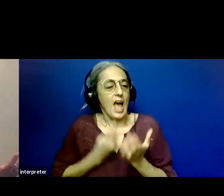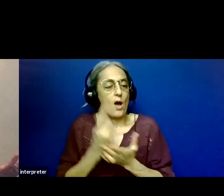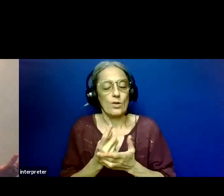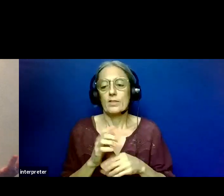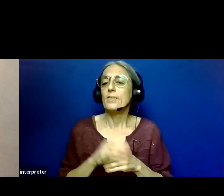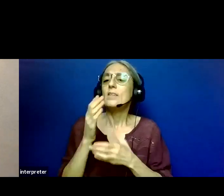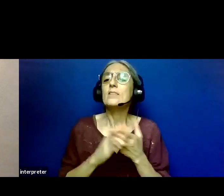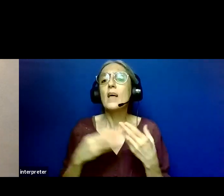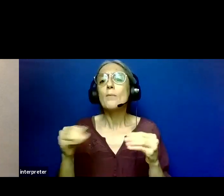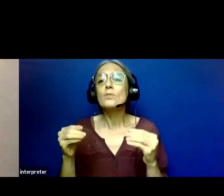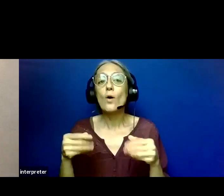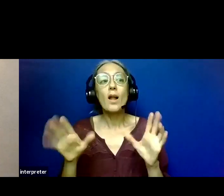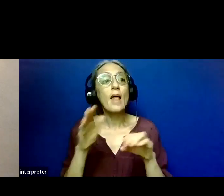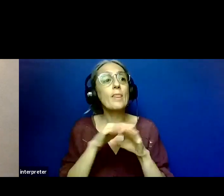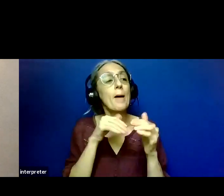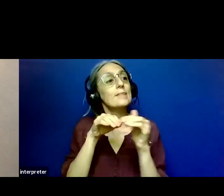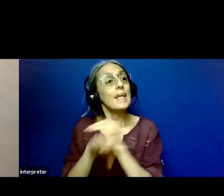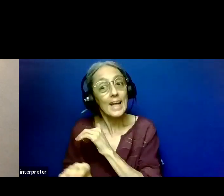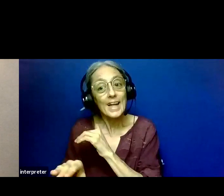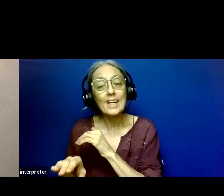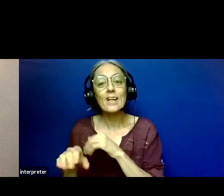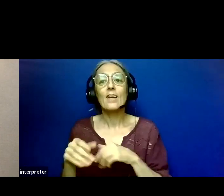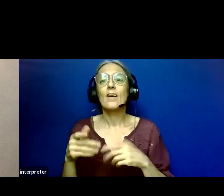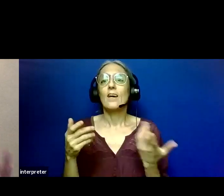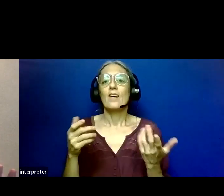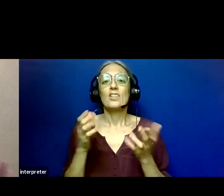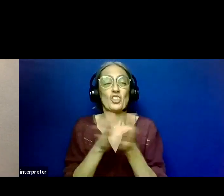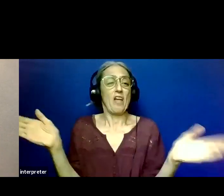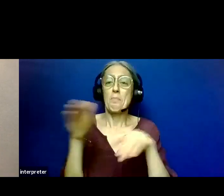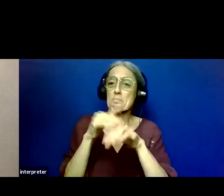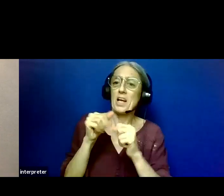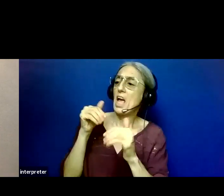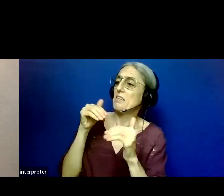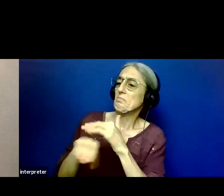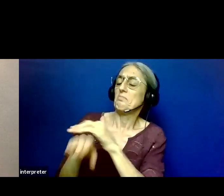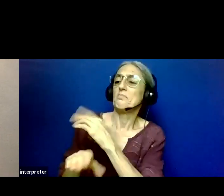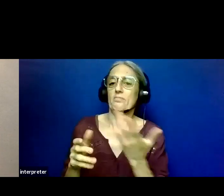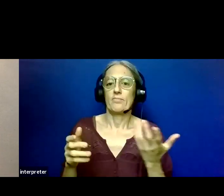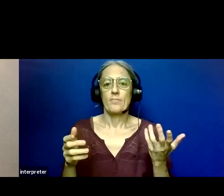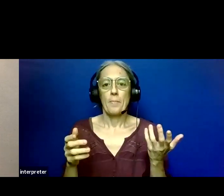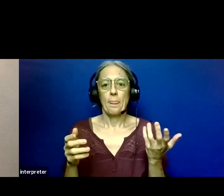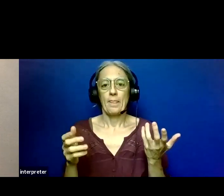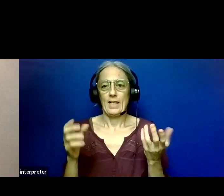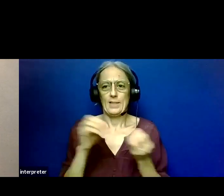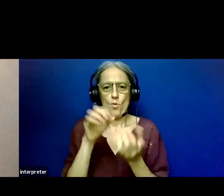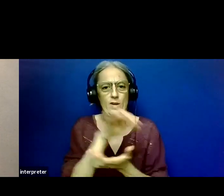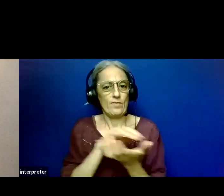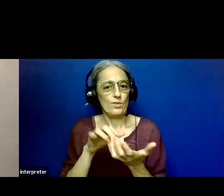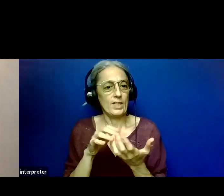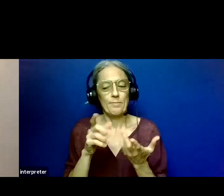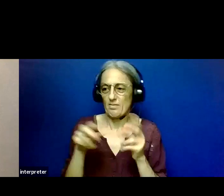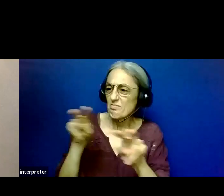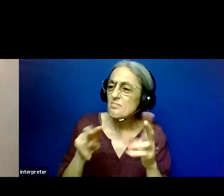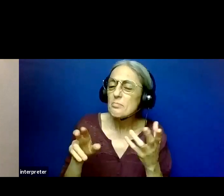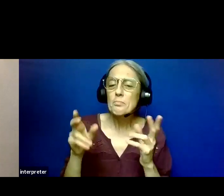the stores, it makes it even more confusing because people are expecting to be allowed to take their pets anywhere.